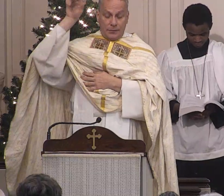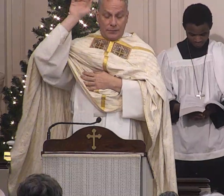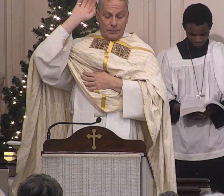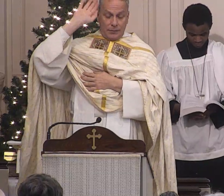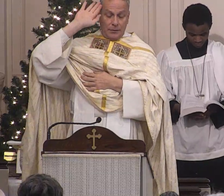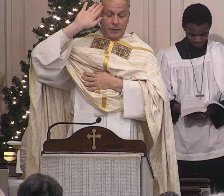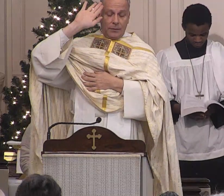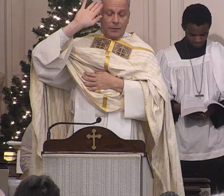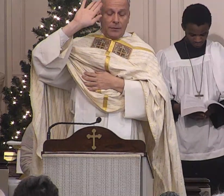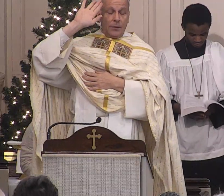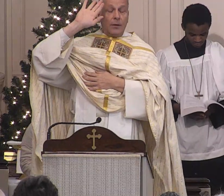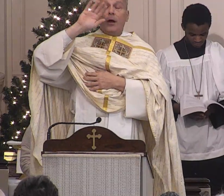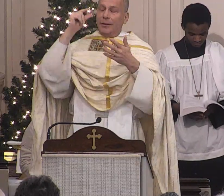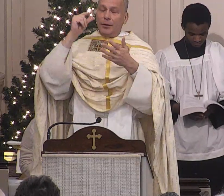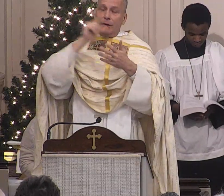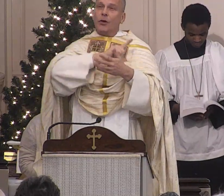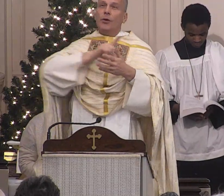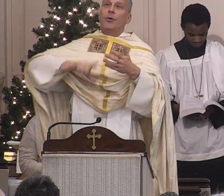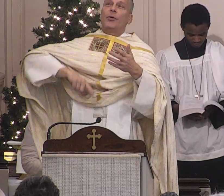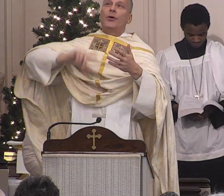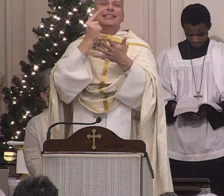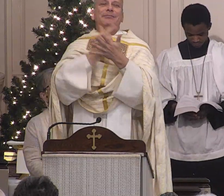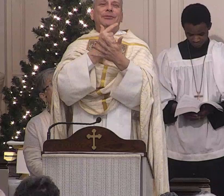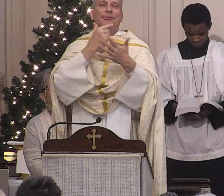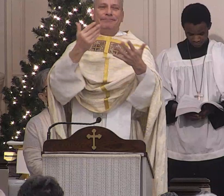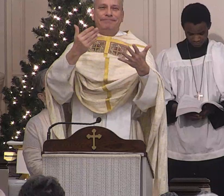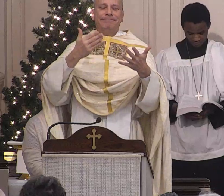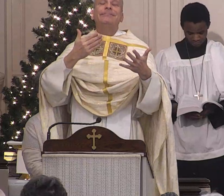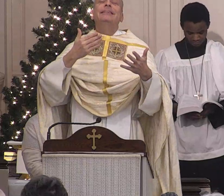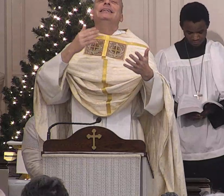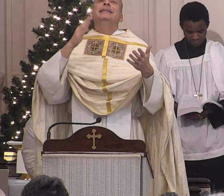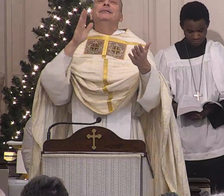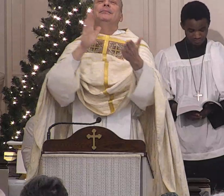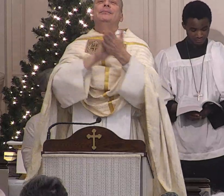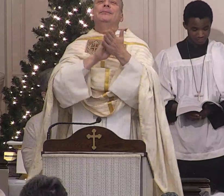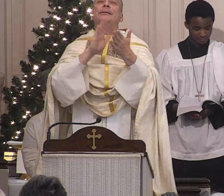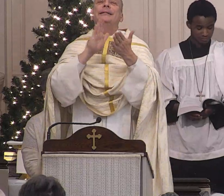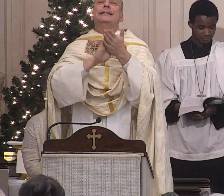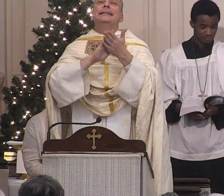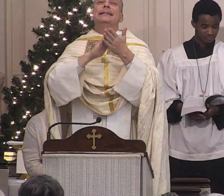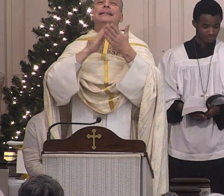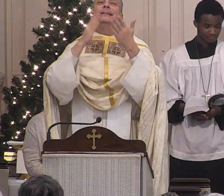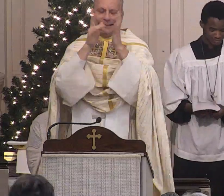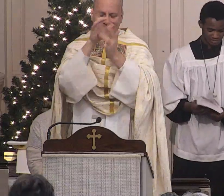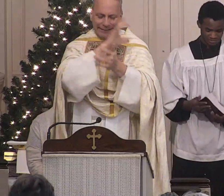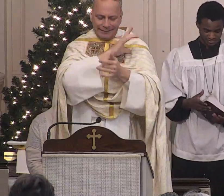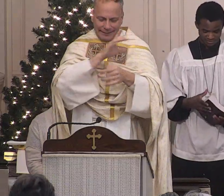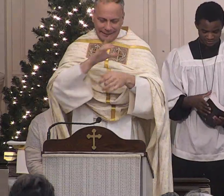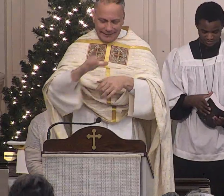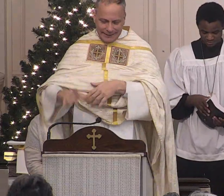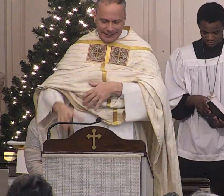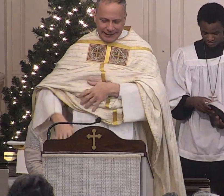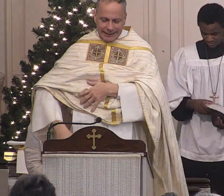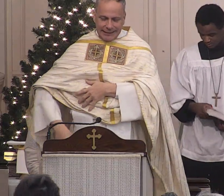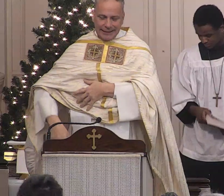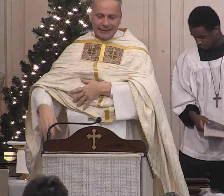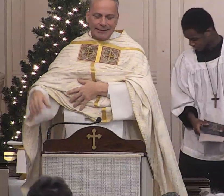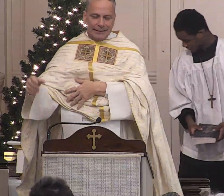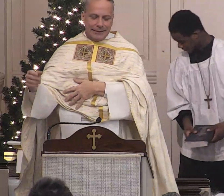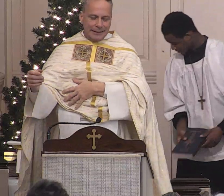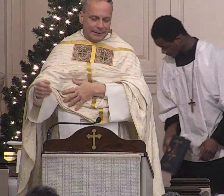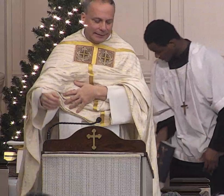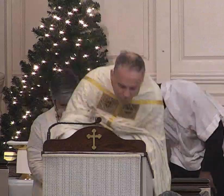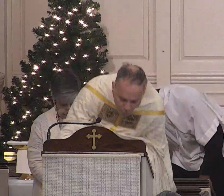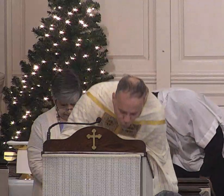The Gospel of the Lord. Praise to you, Lord Jesus Christ.